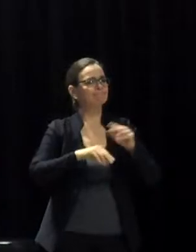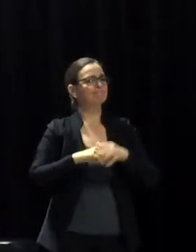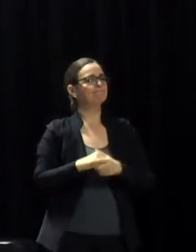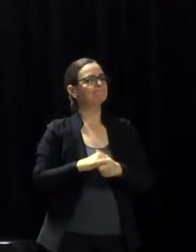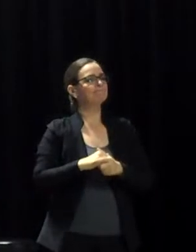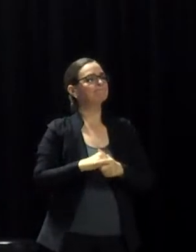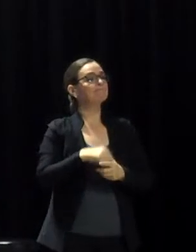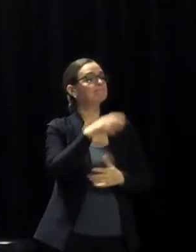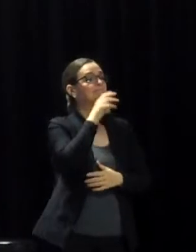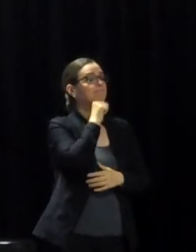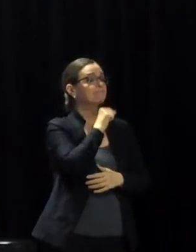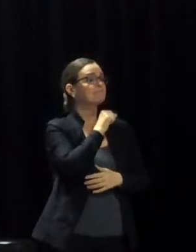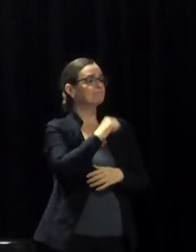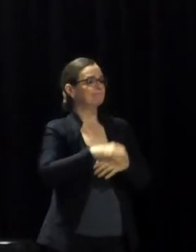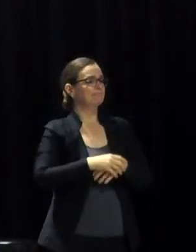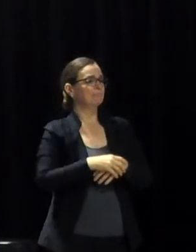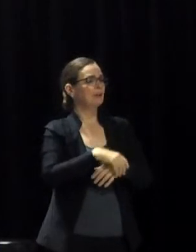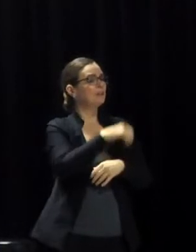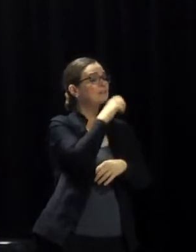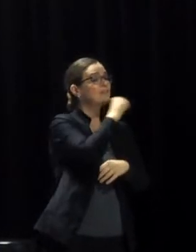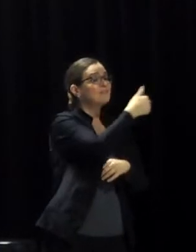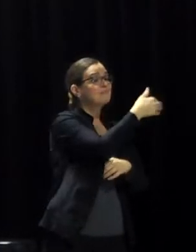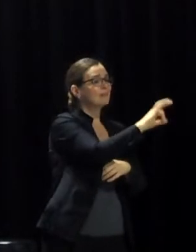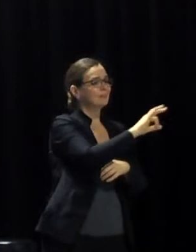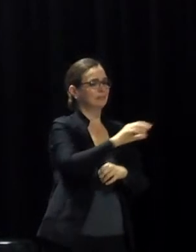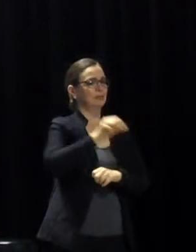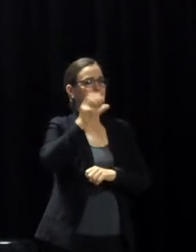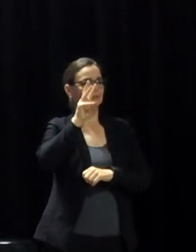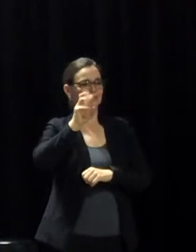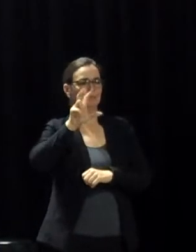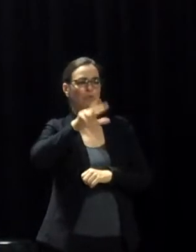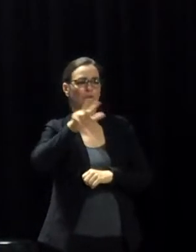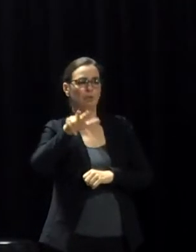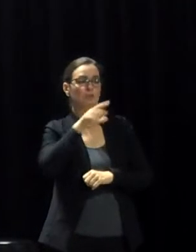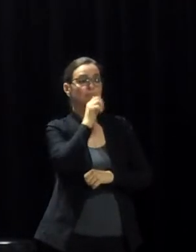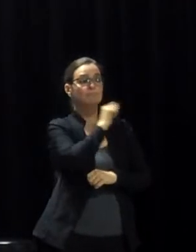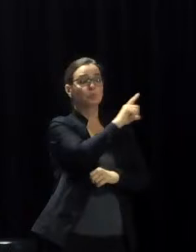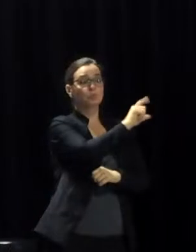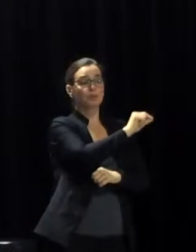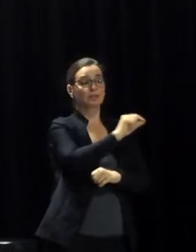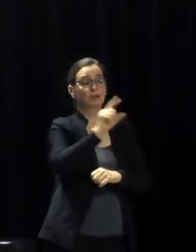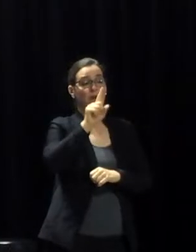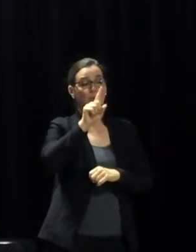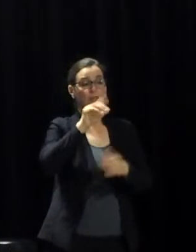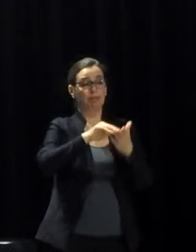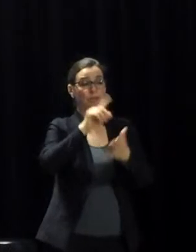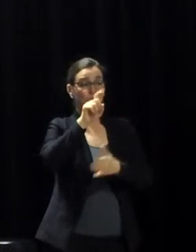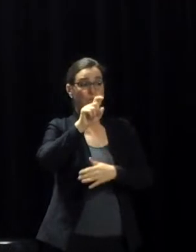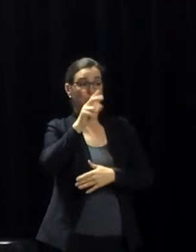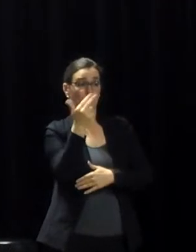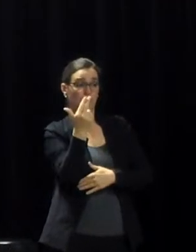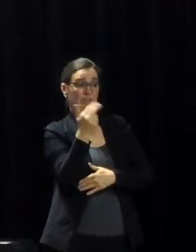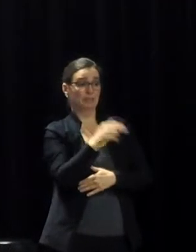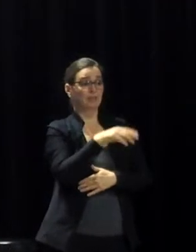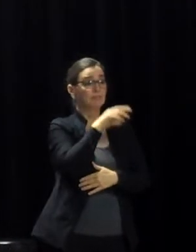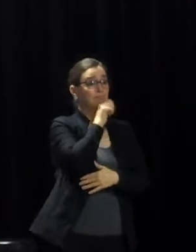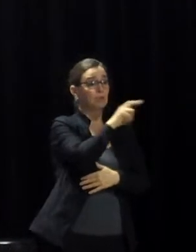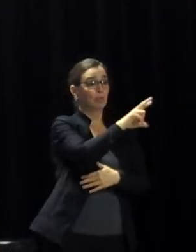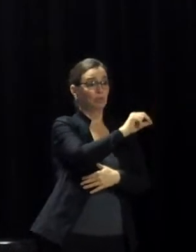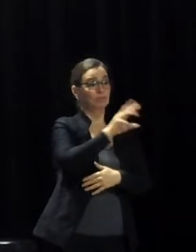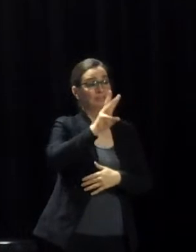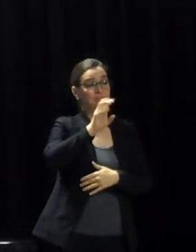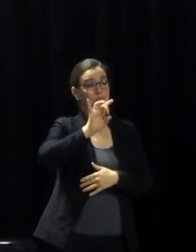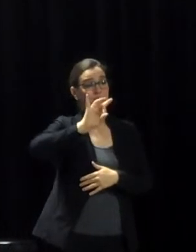male, 633 under 19, 1,113 in their 20s, 686 in their